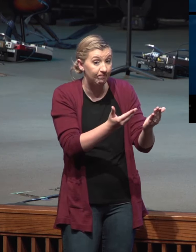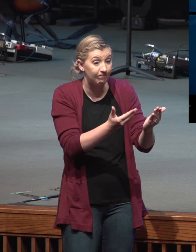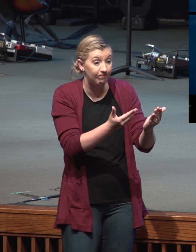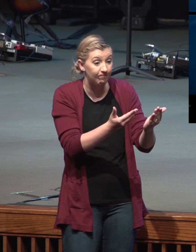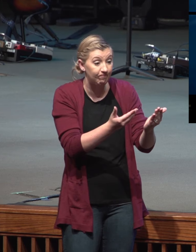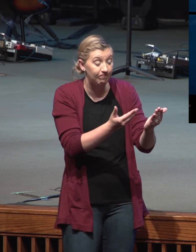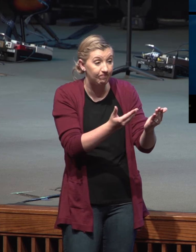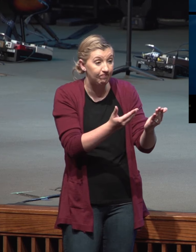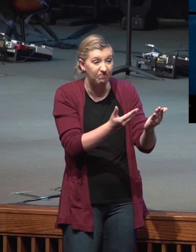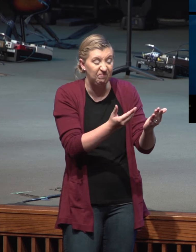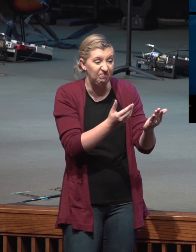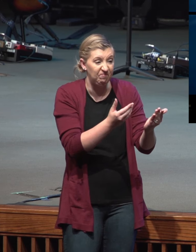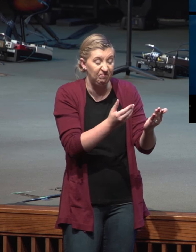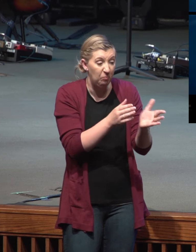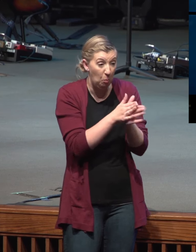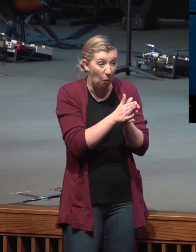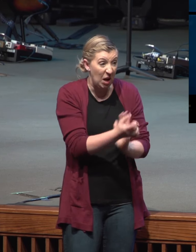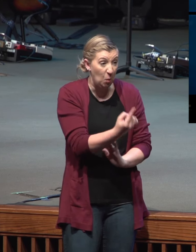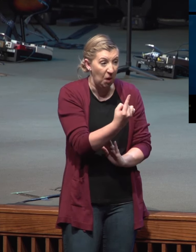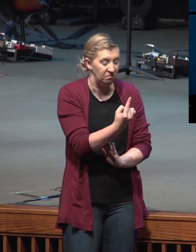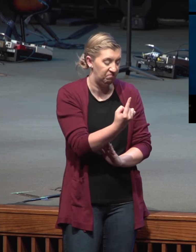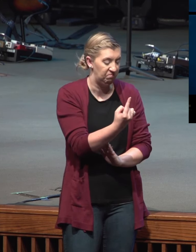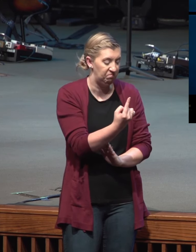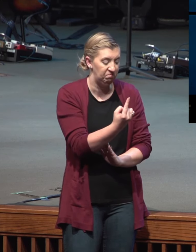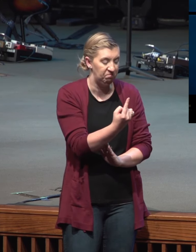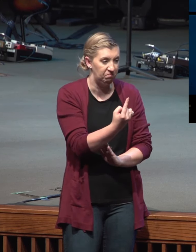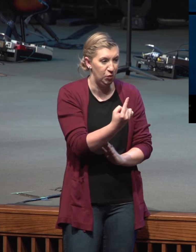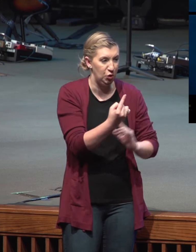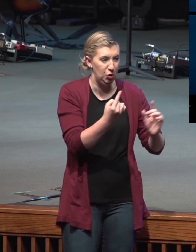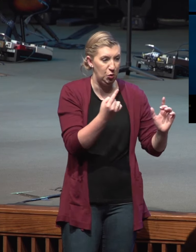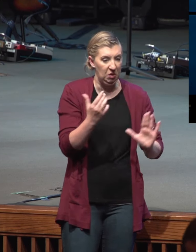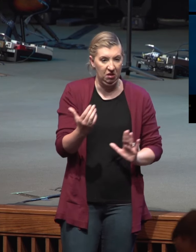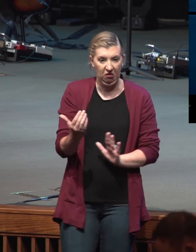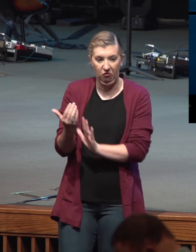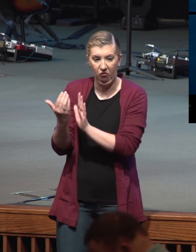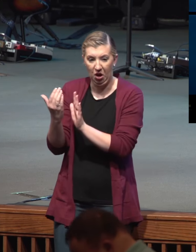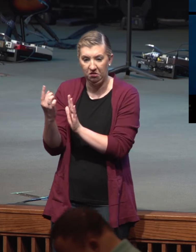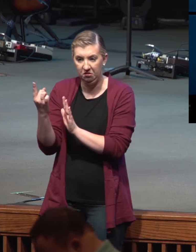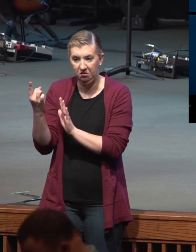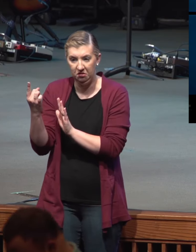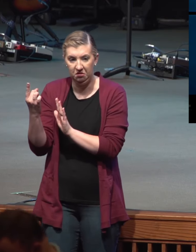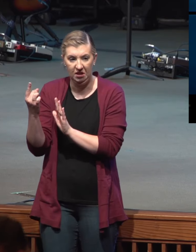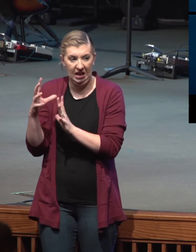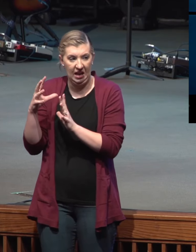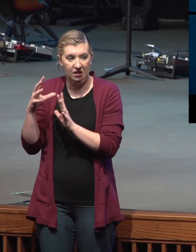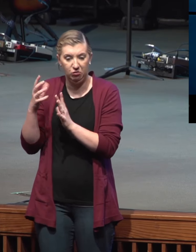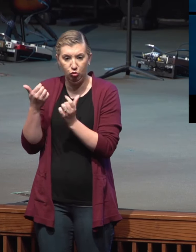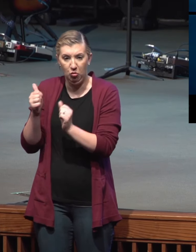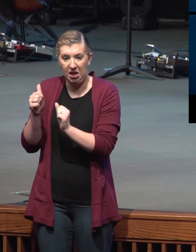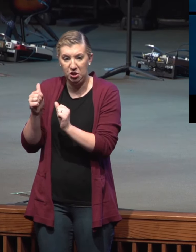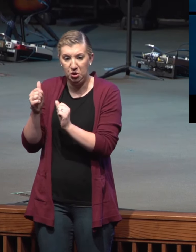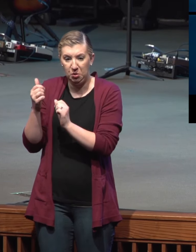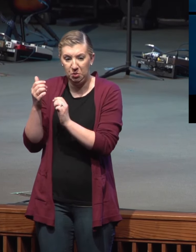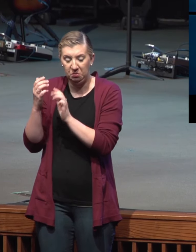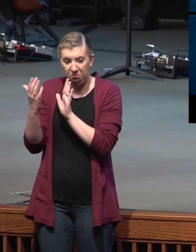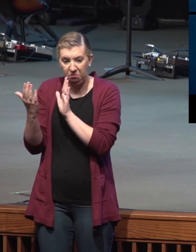does not motivate even one to stand forward and take on Goliath.